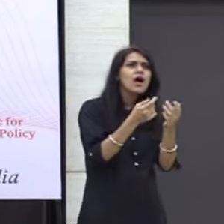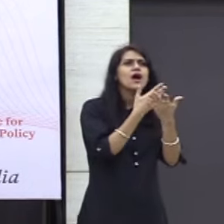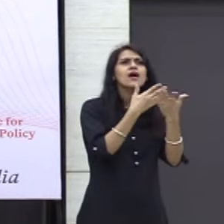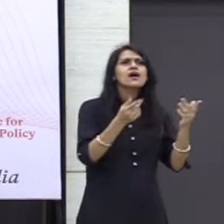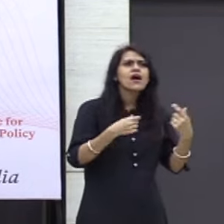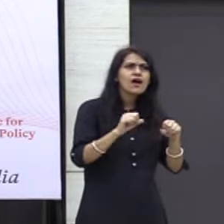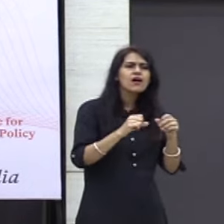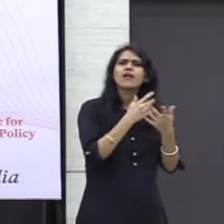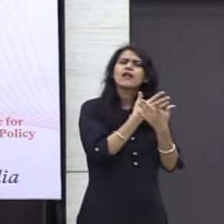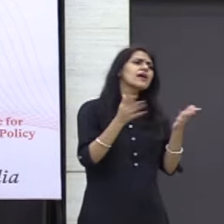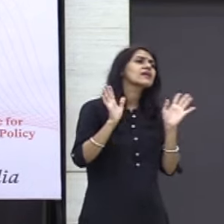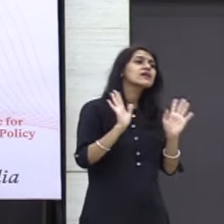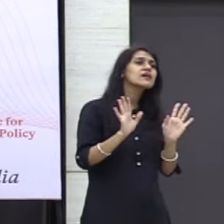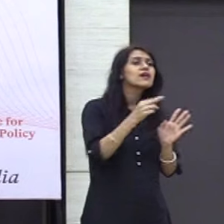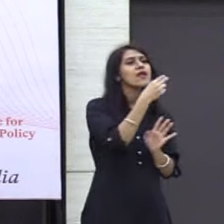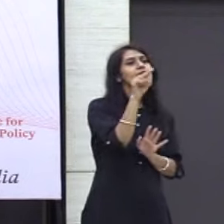terrorist acts.